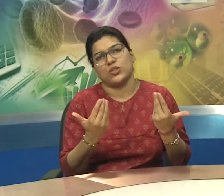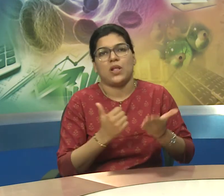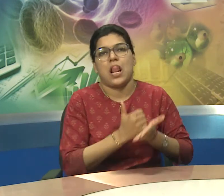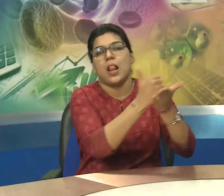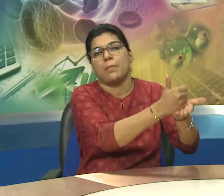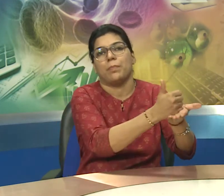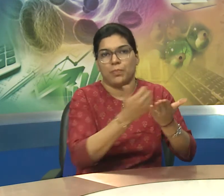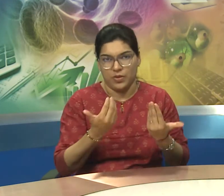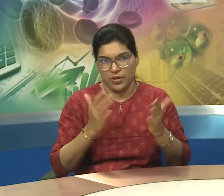financial assistance